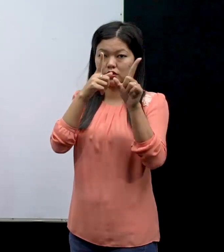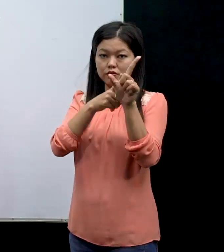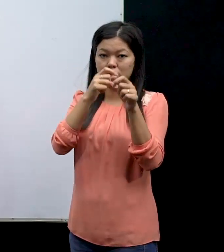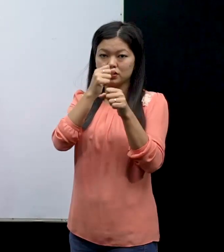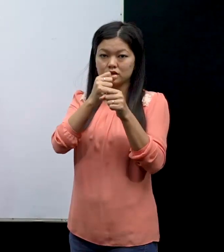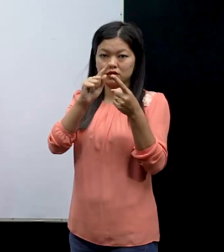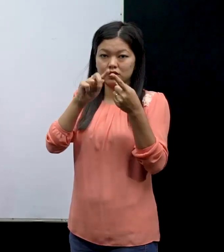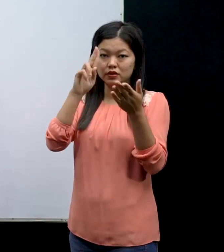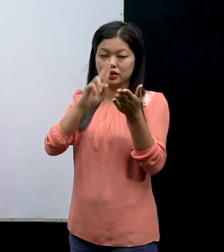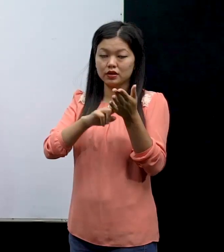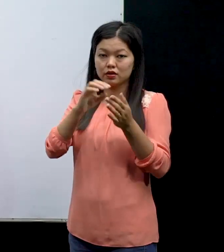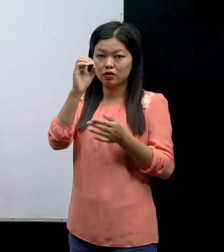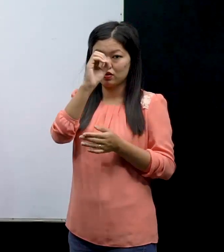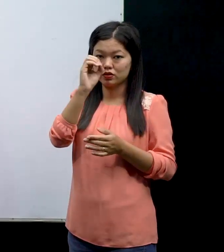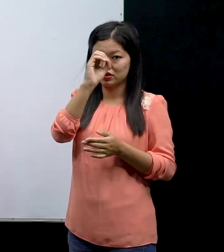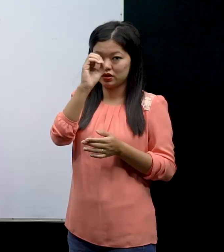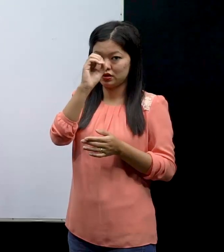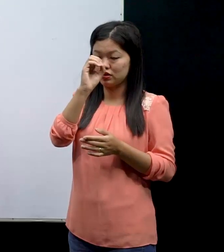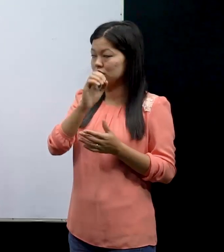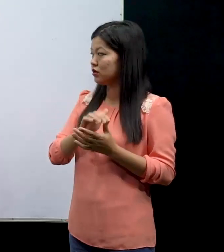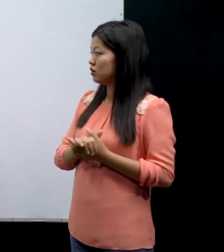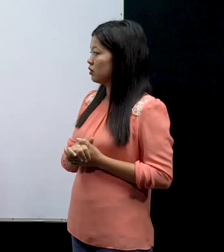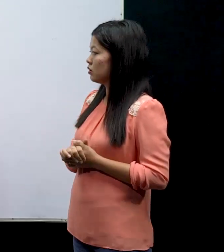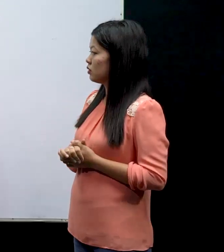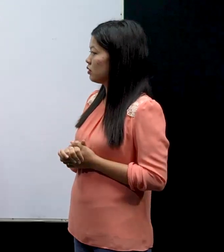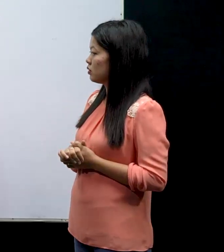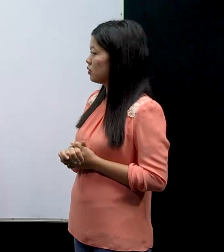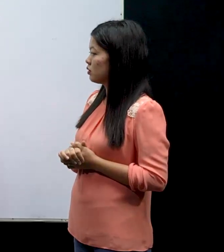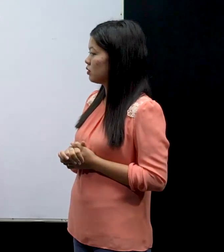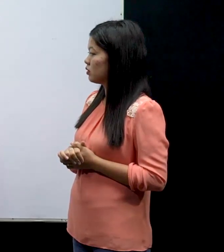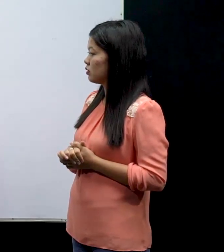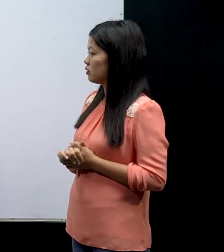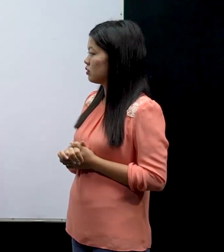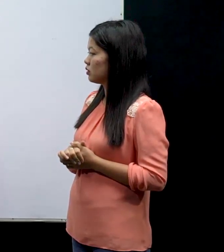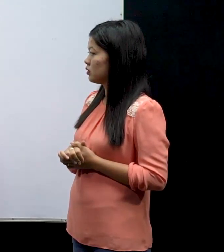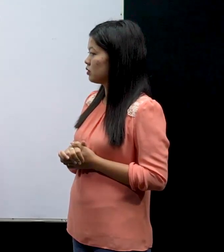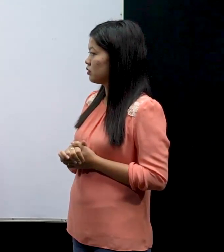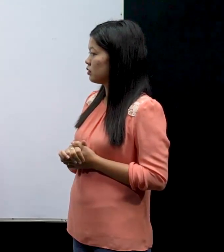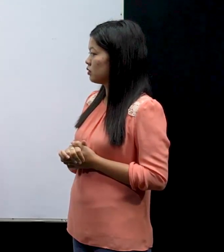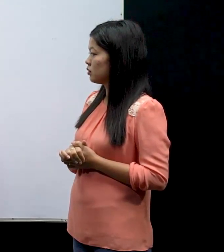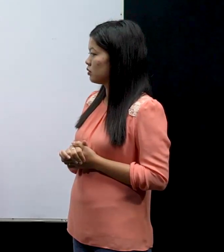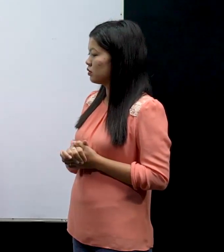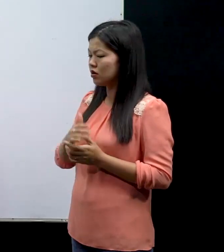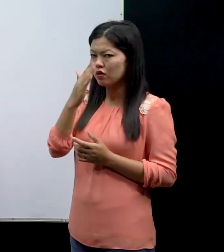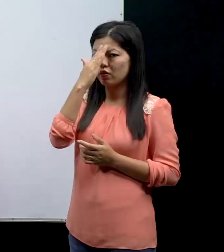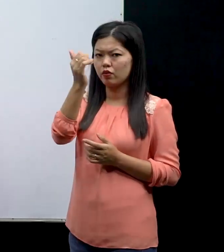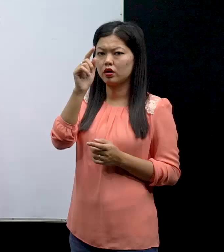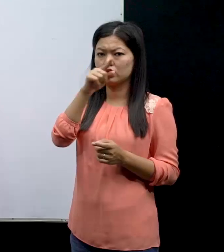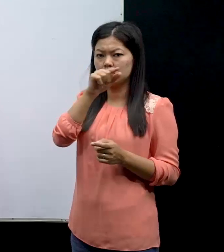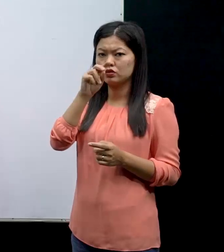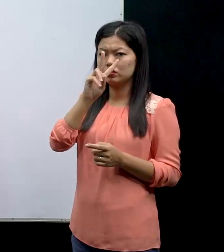many oxygen are there? 2, right? We have O2. So we'll write 16 into 2.